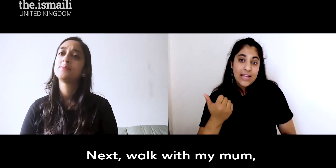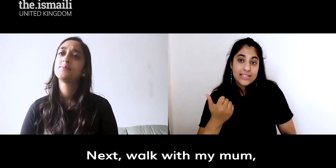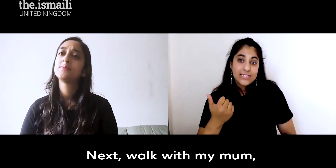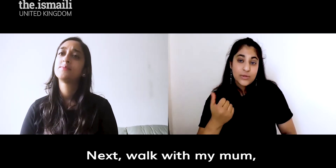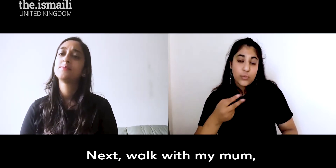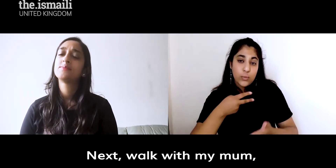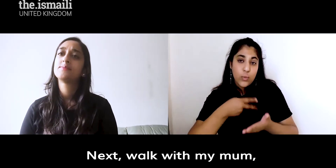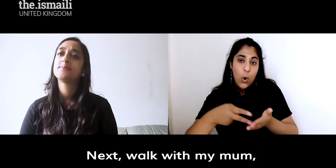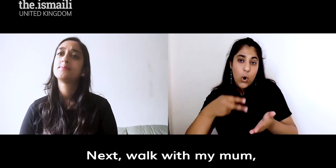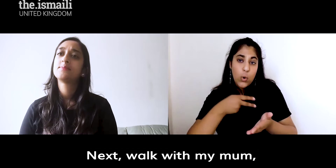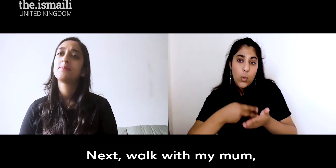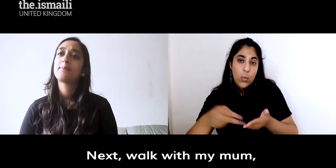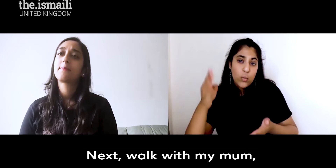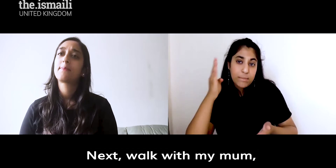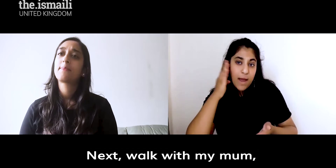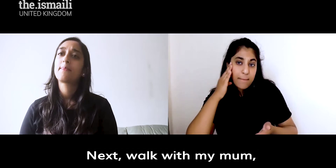Next, walk with my mum,